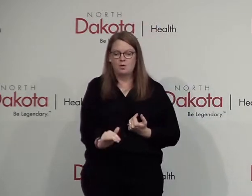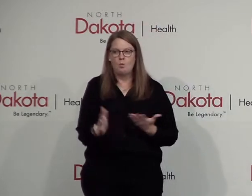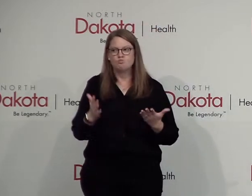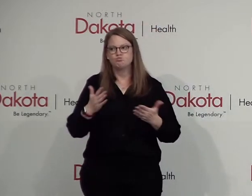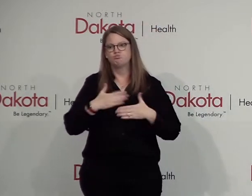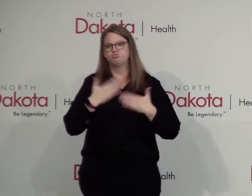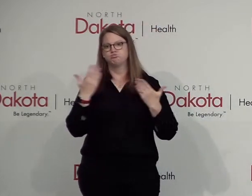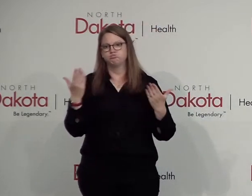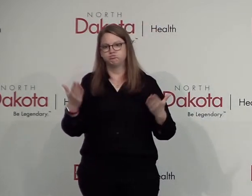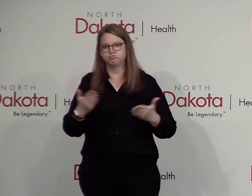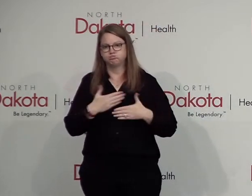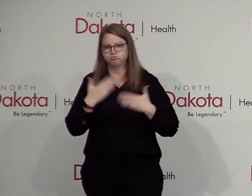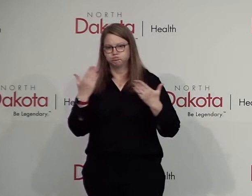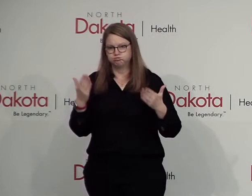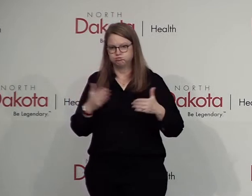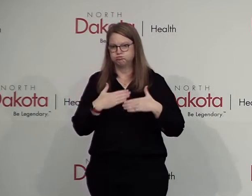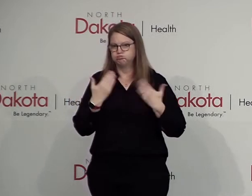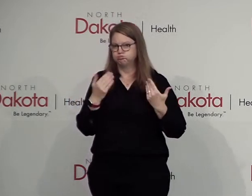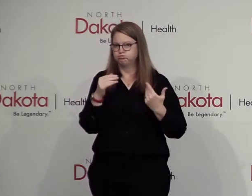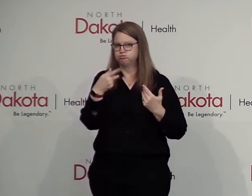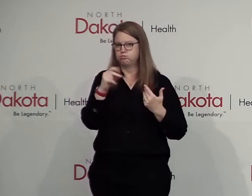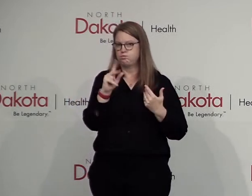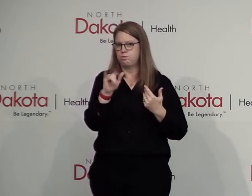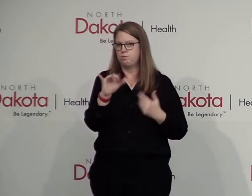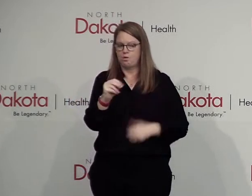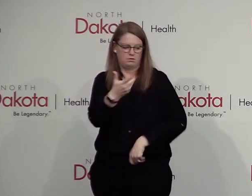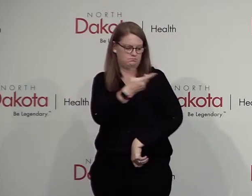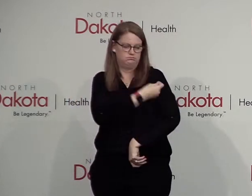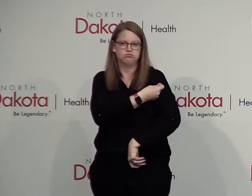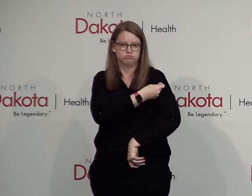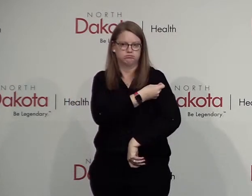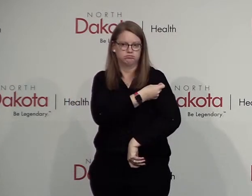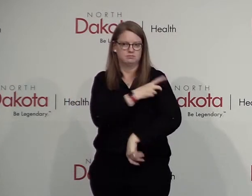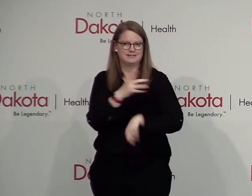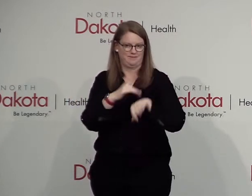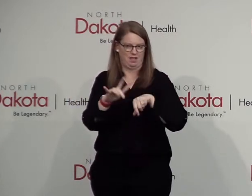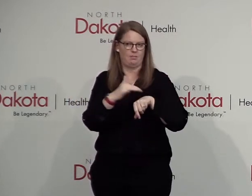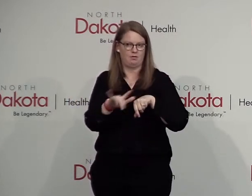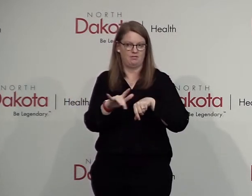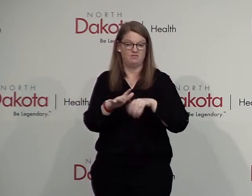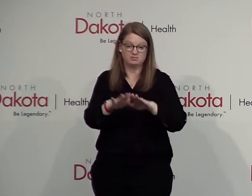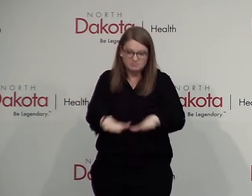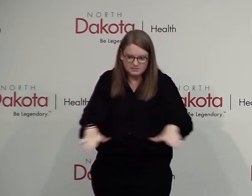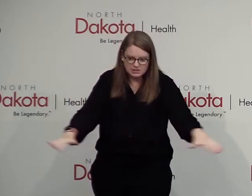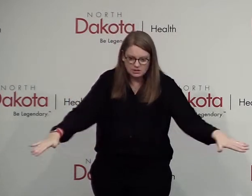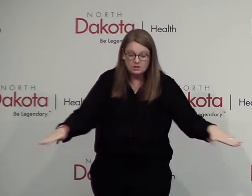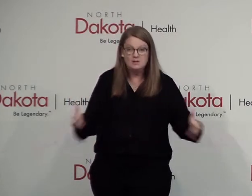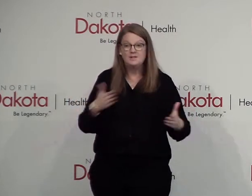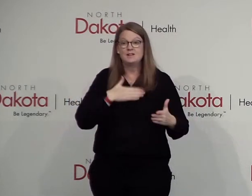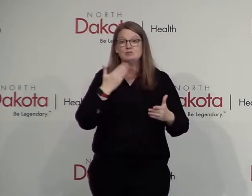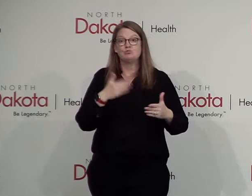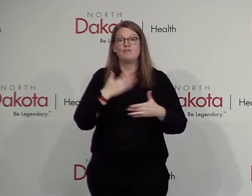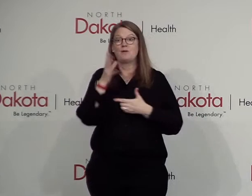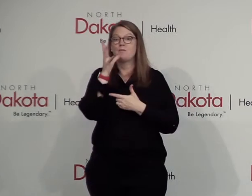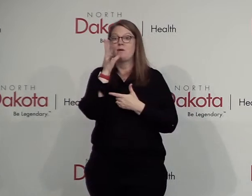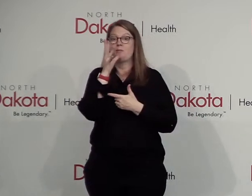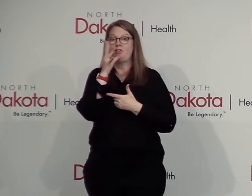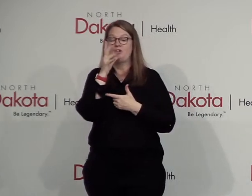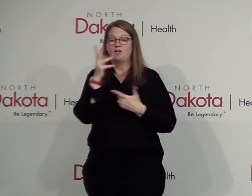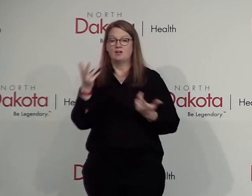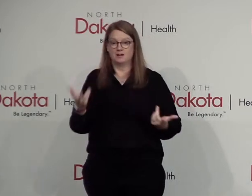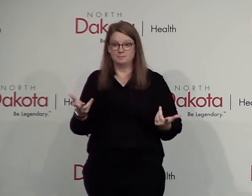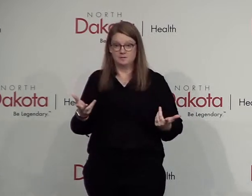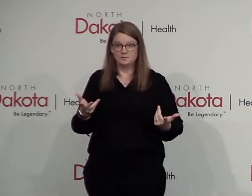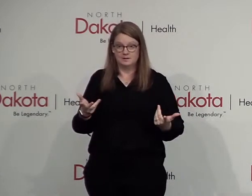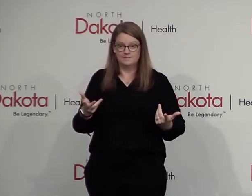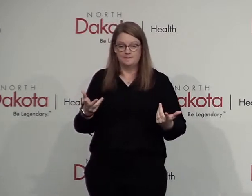that the polio vaccine was able to be delivered to be children. And I'd say joy for my mother, because I don't think at a young